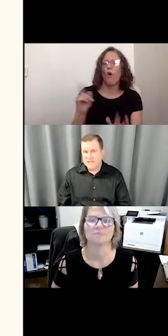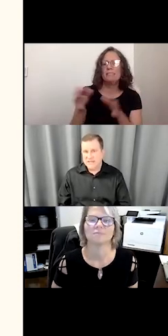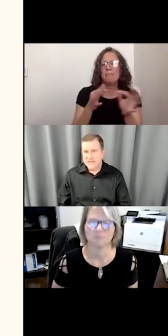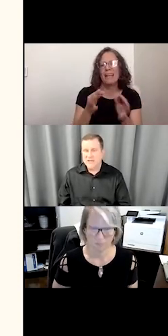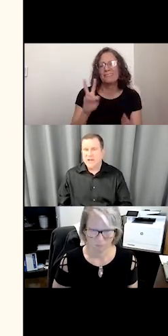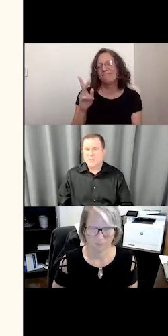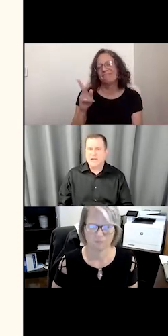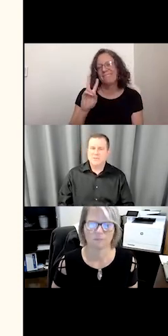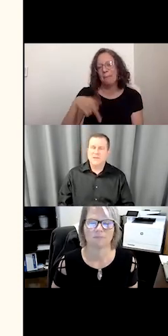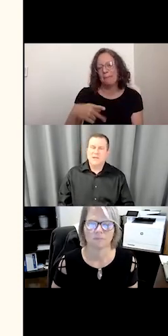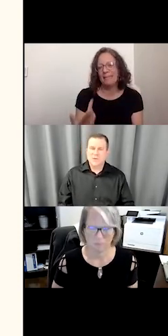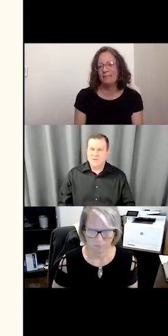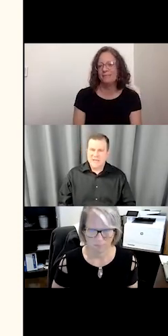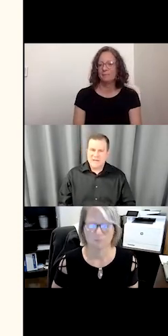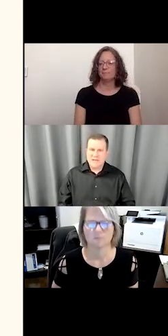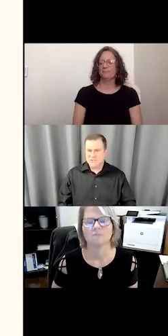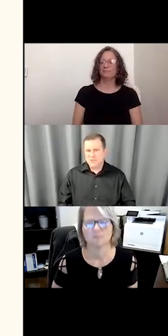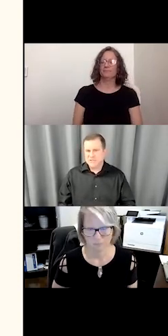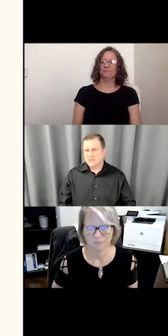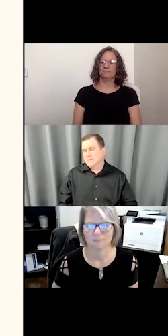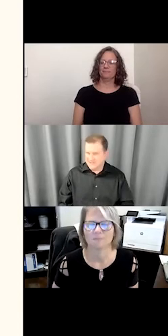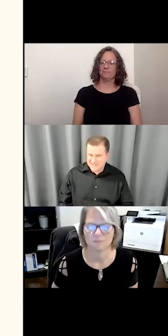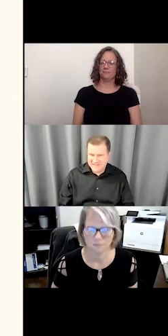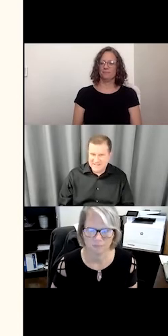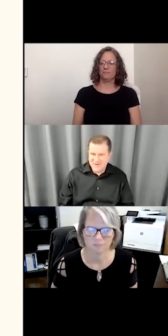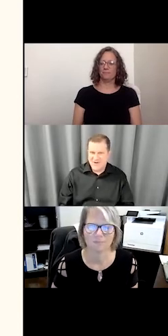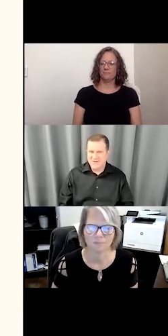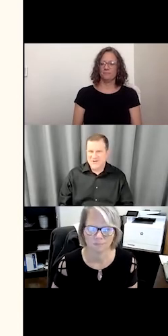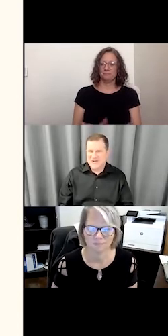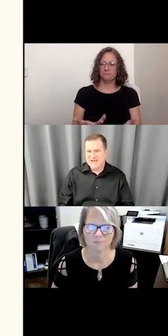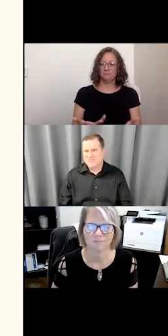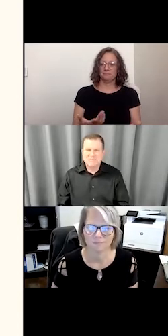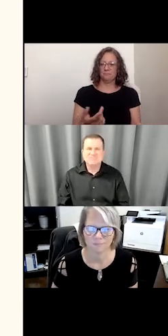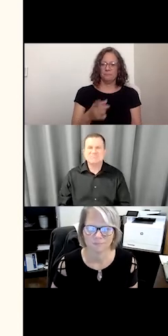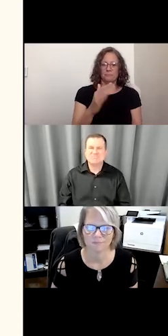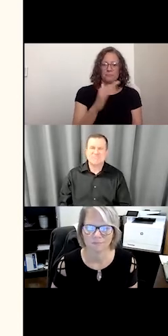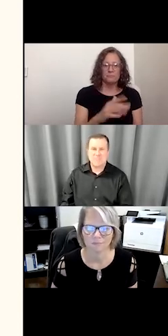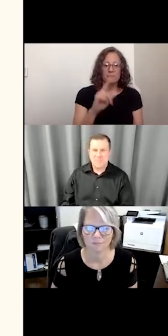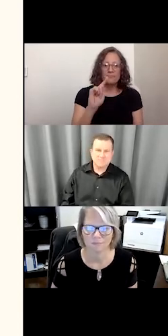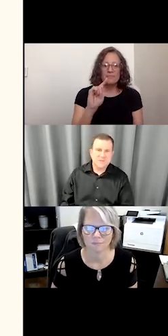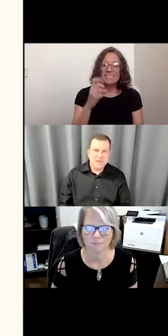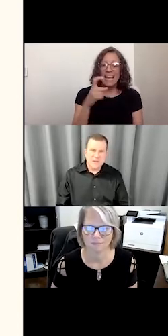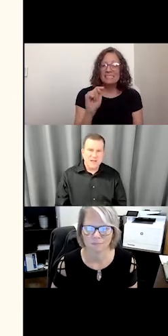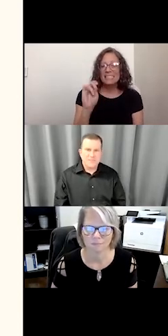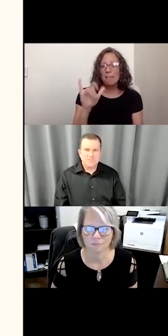Video Relay." And you'll hear that name, Sorensen. It's not a telemarketer. Don't hang up.